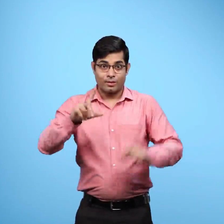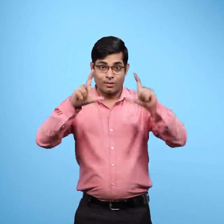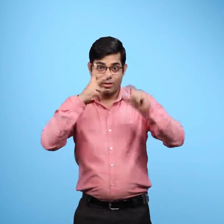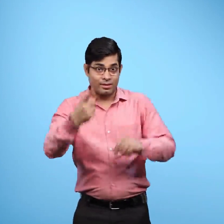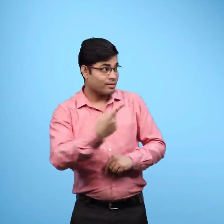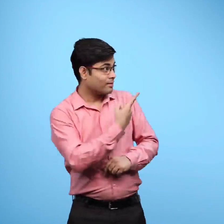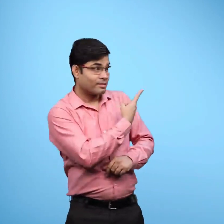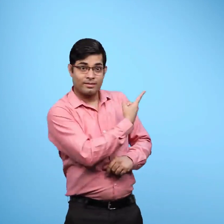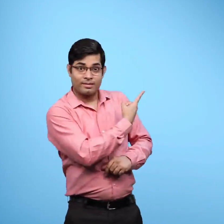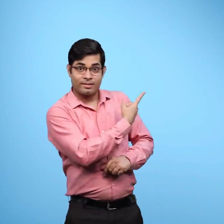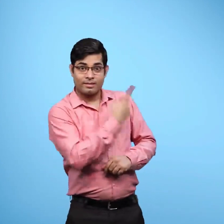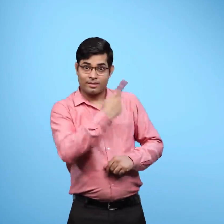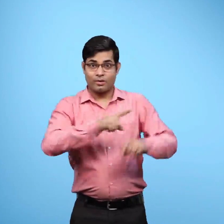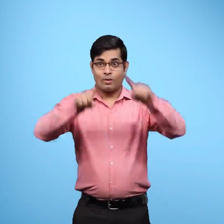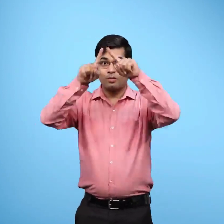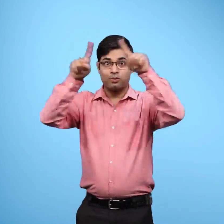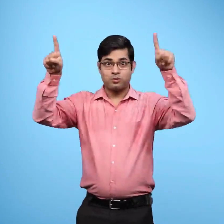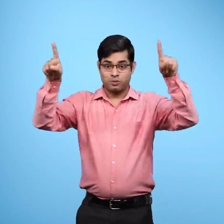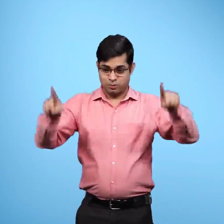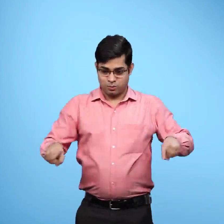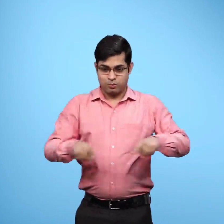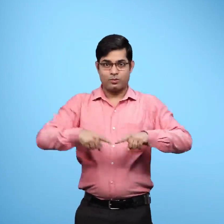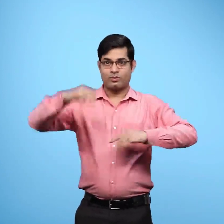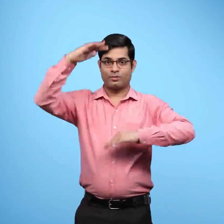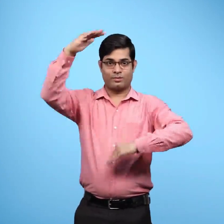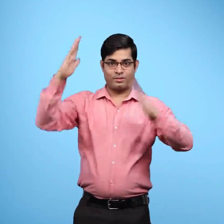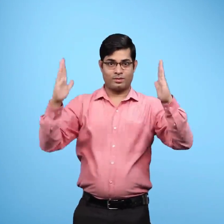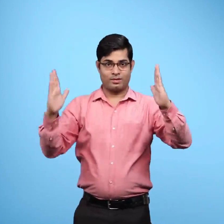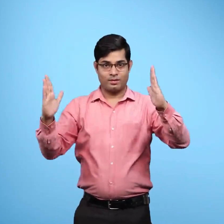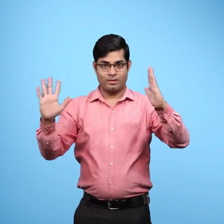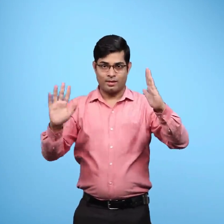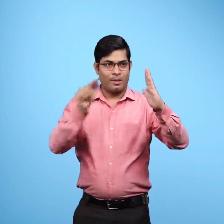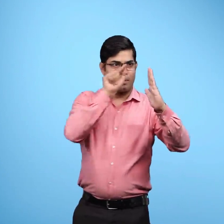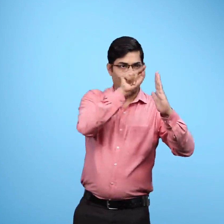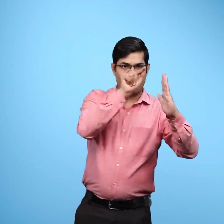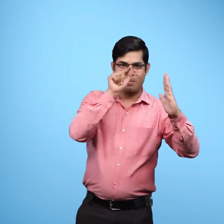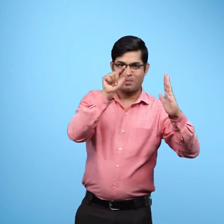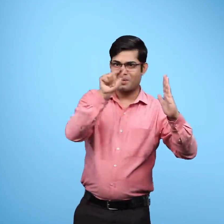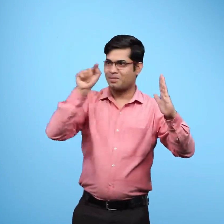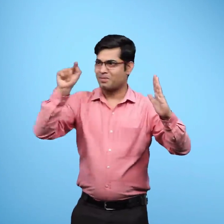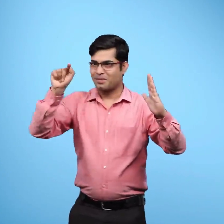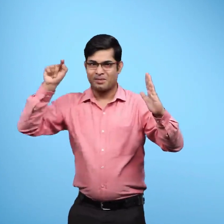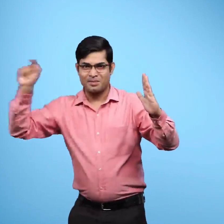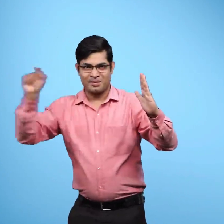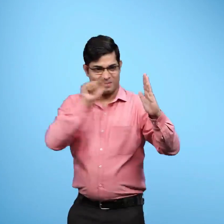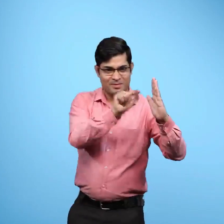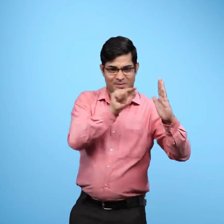This page has a picture of a board covering the whole page, with dots arranged at